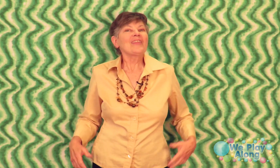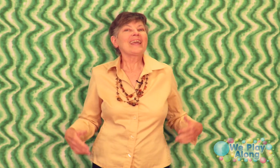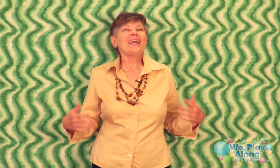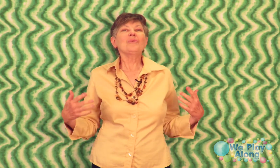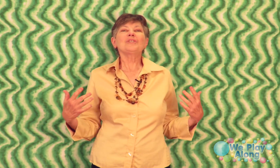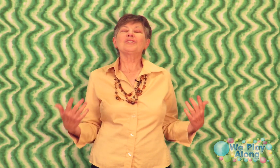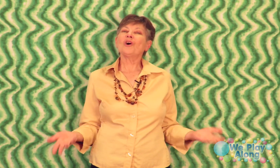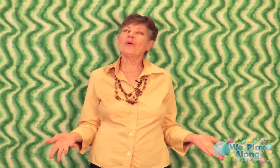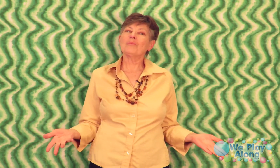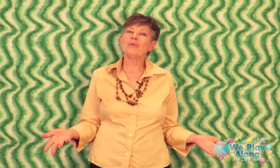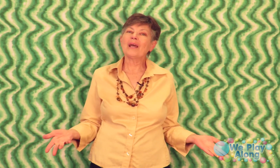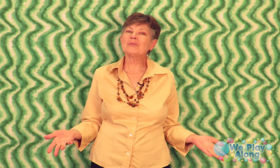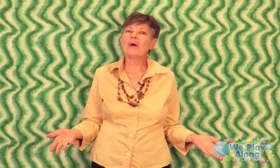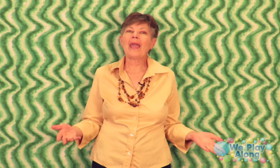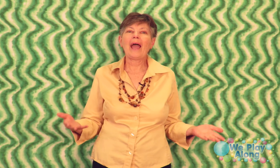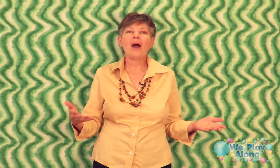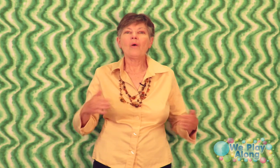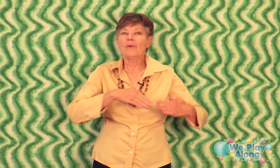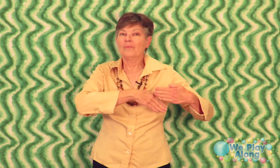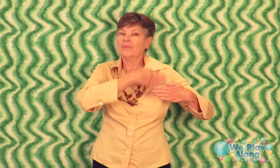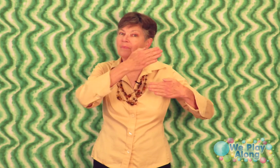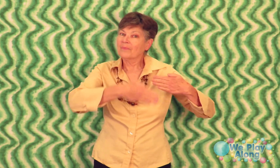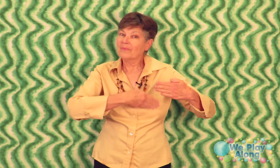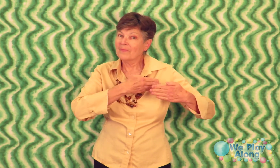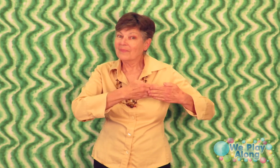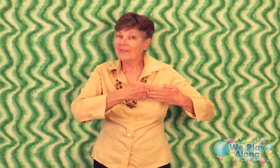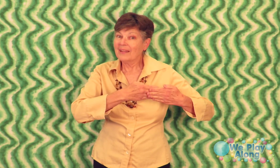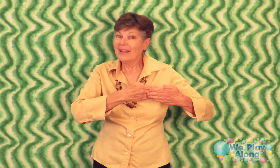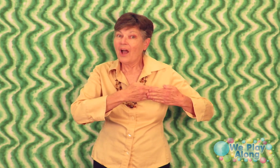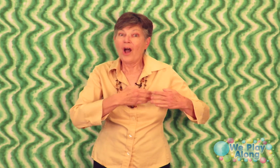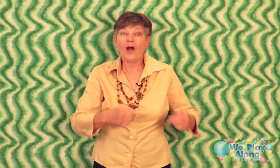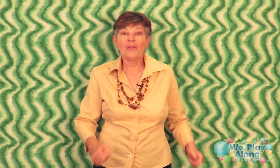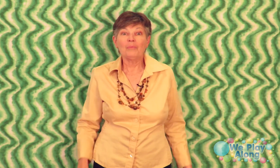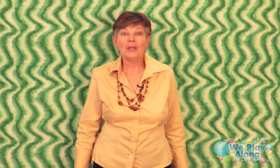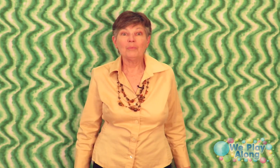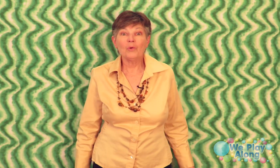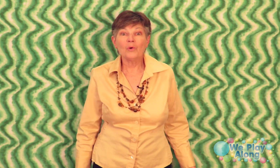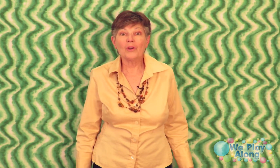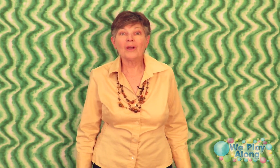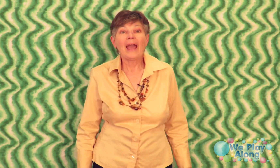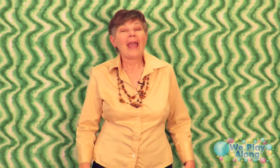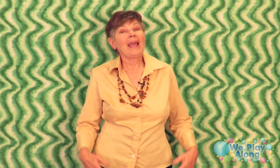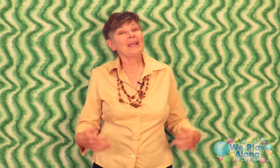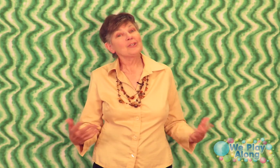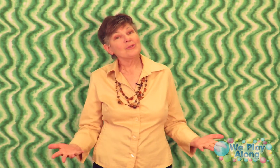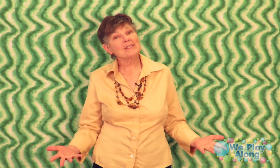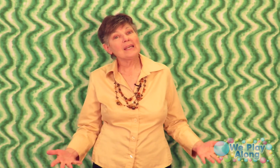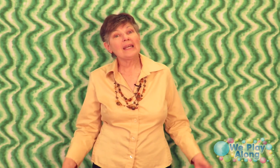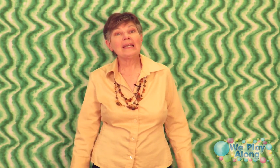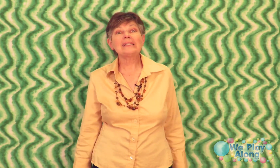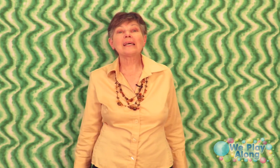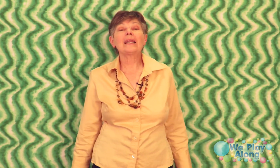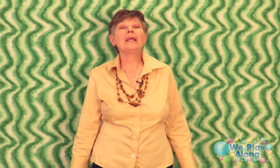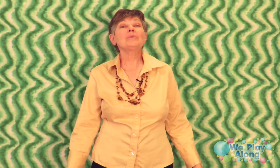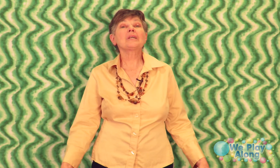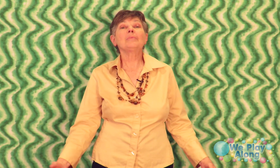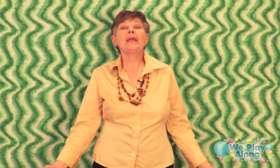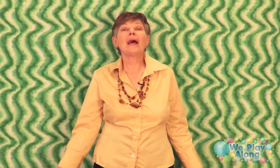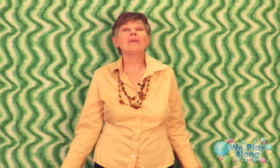The king was so impressed by how all the people were and interesting, he decided he was going to be having